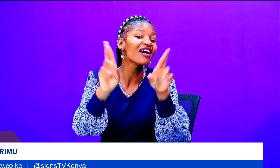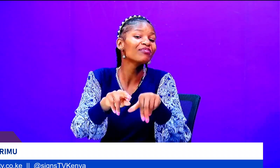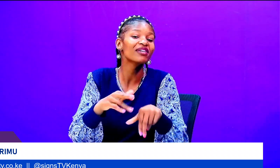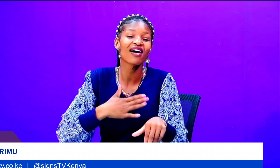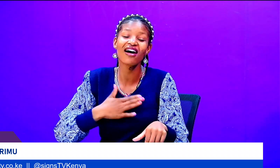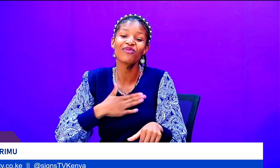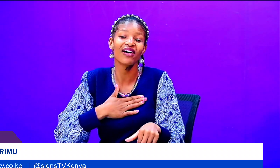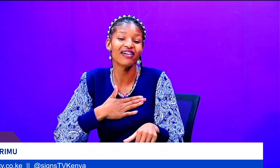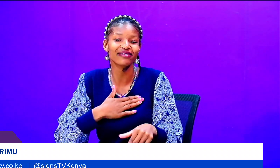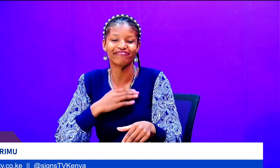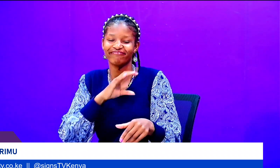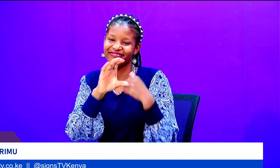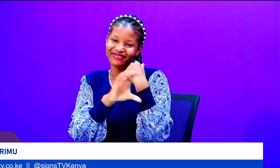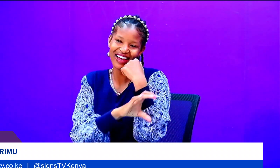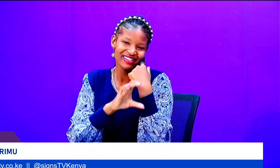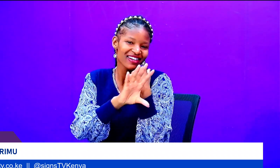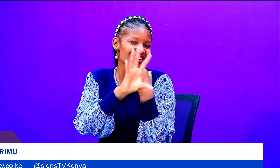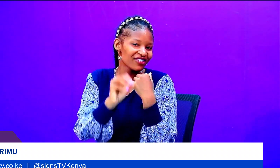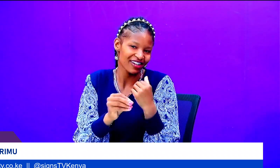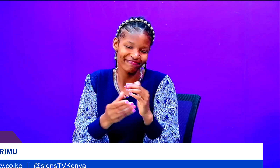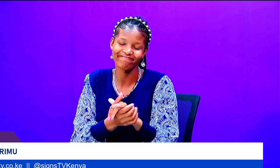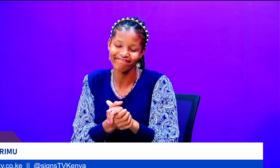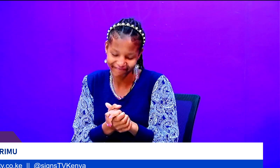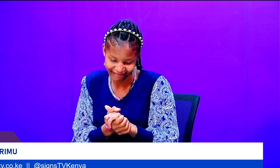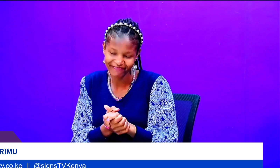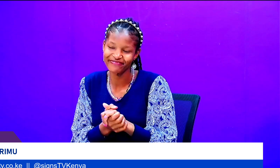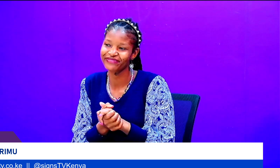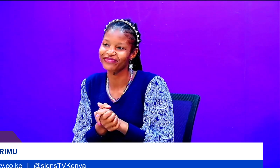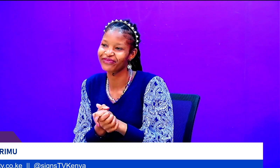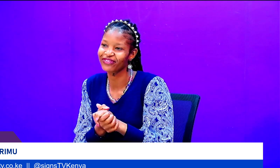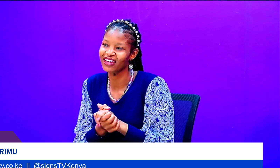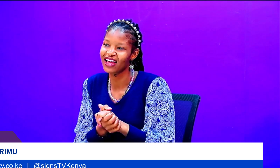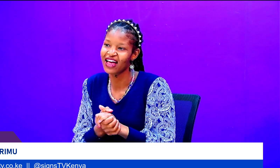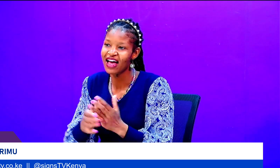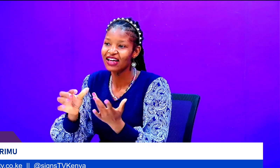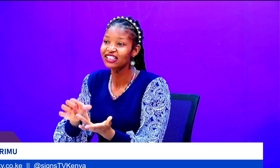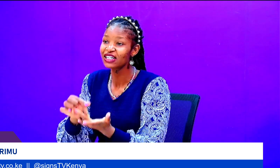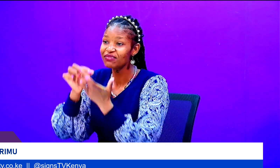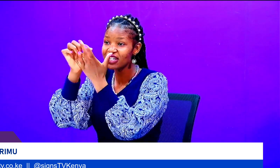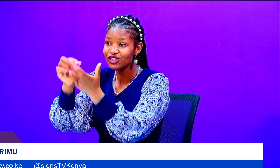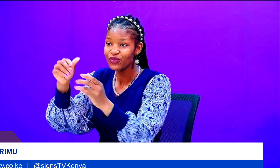voicing, Tobias Omondi, focusing on the news in our country.